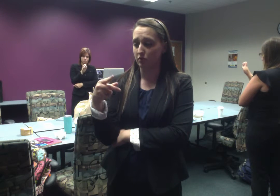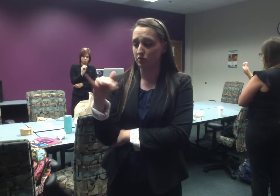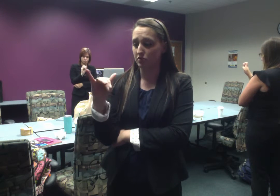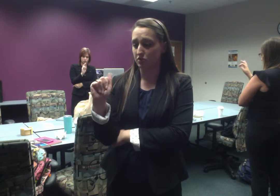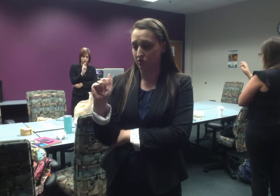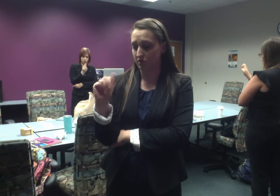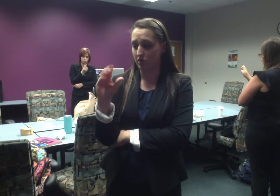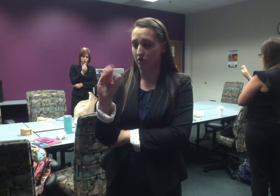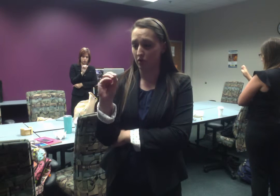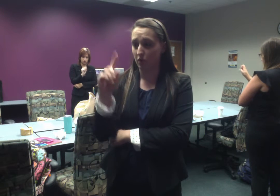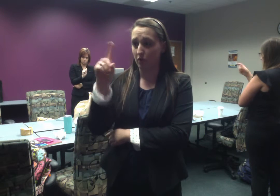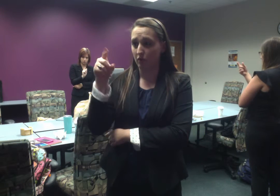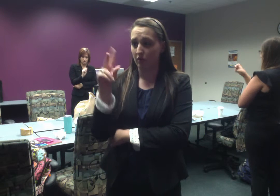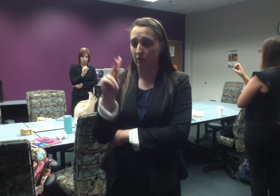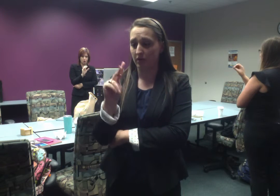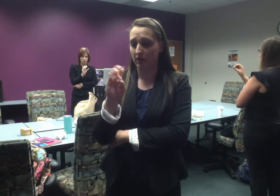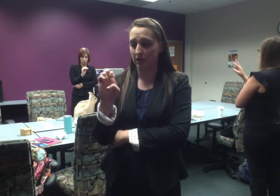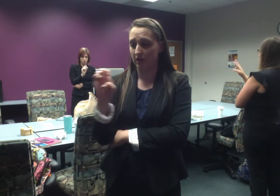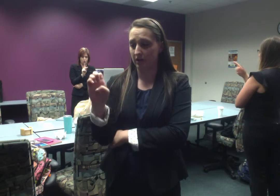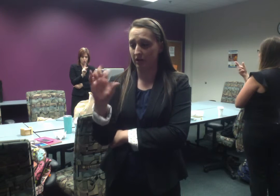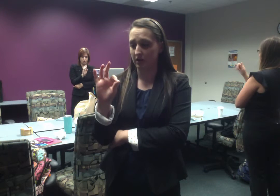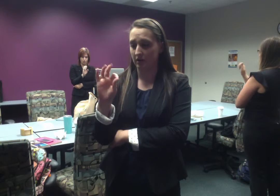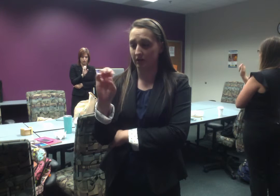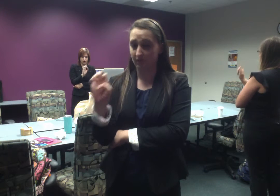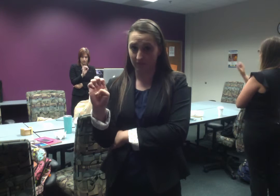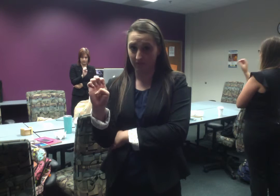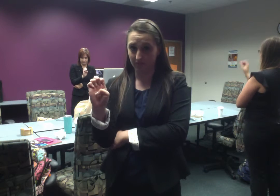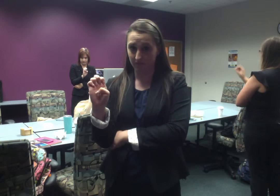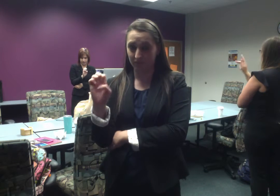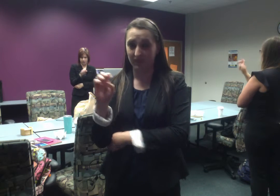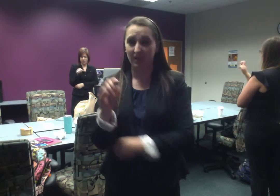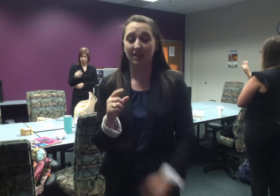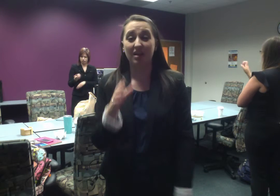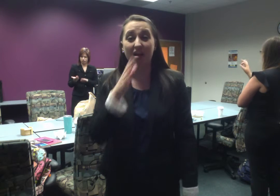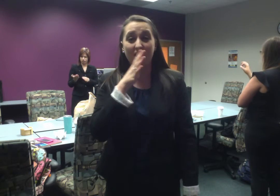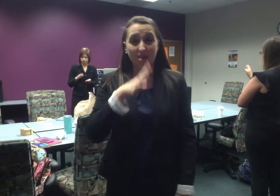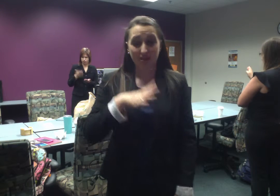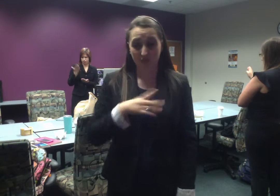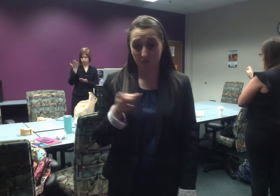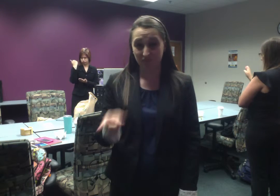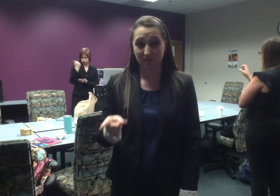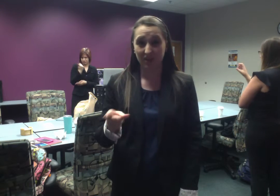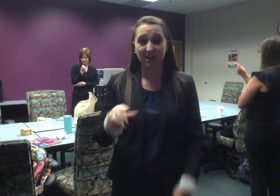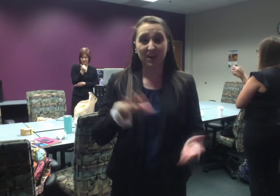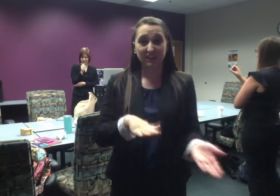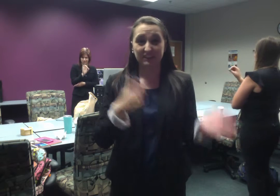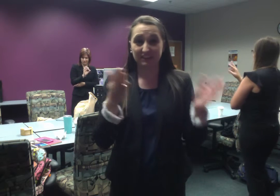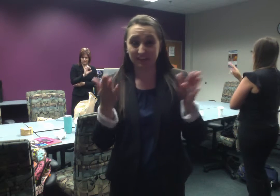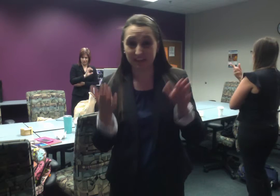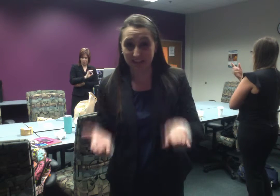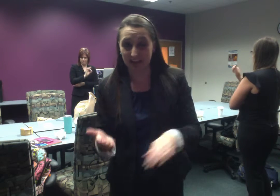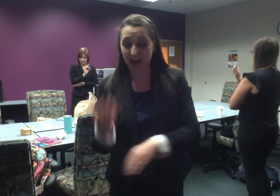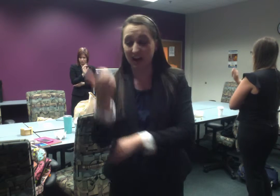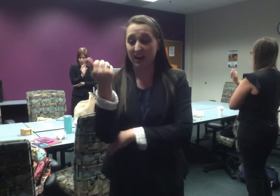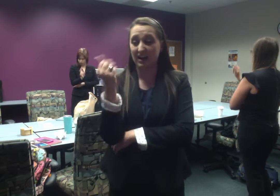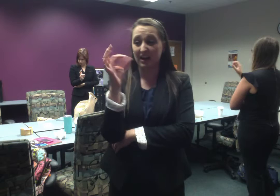she died in 1987. How many of you were born in 1987 or 88? Okay, so she died around the